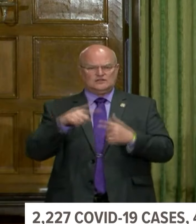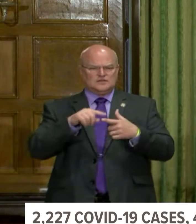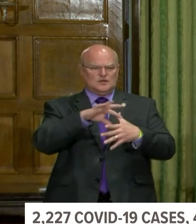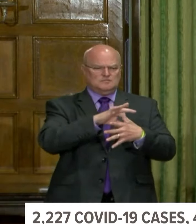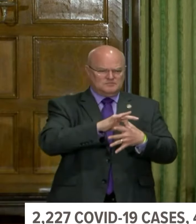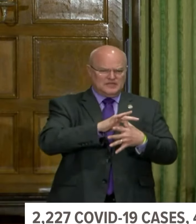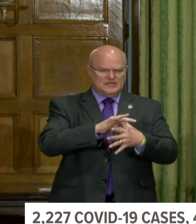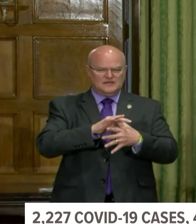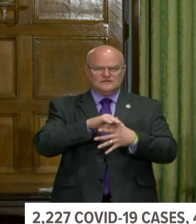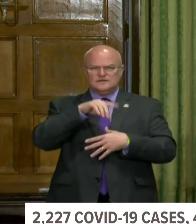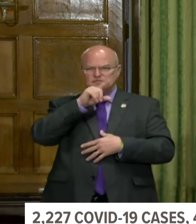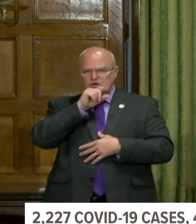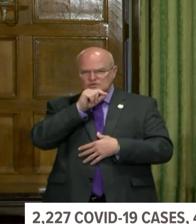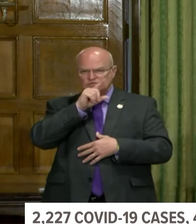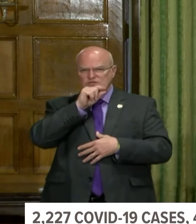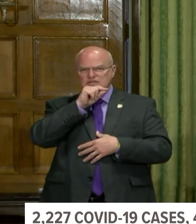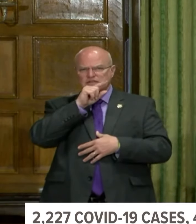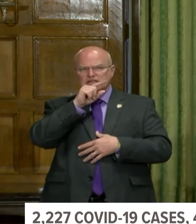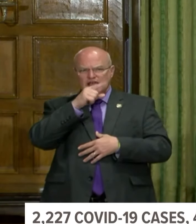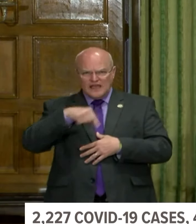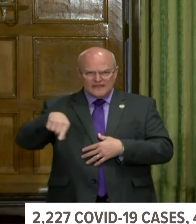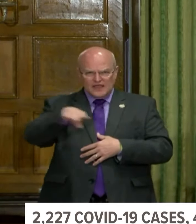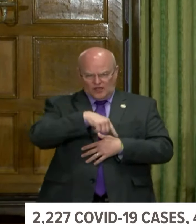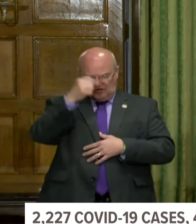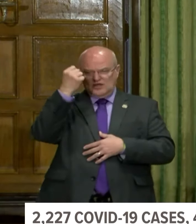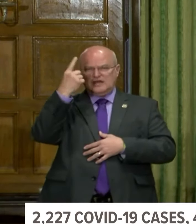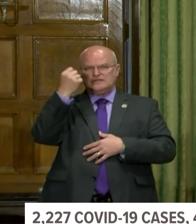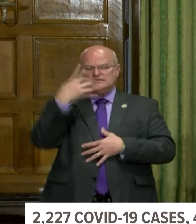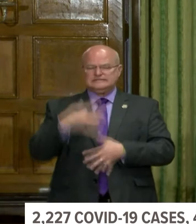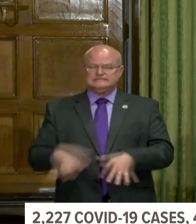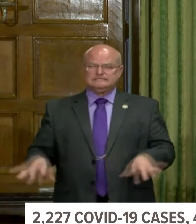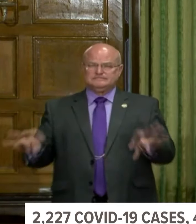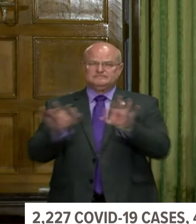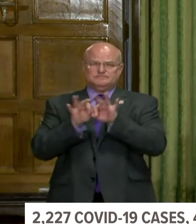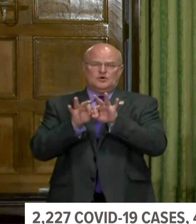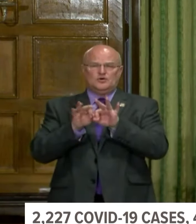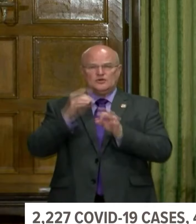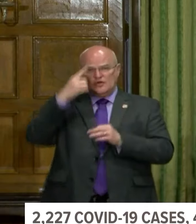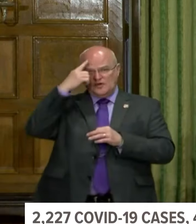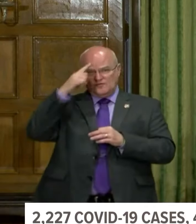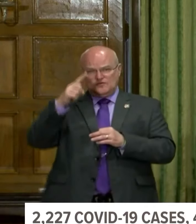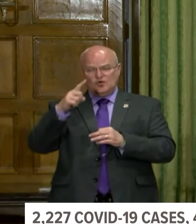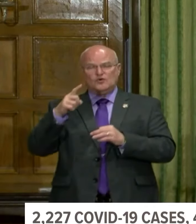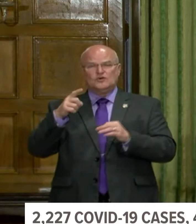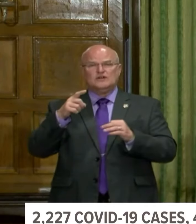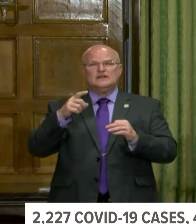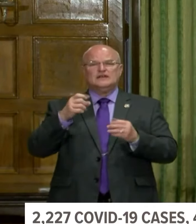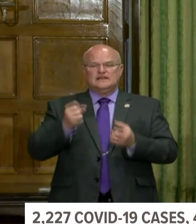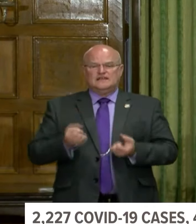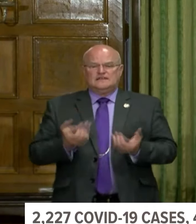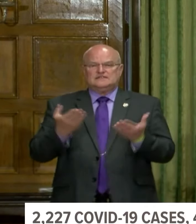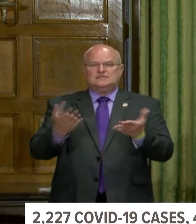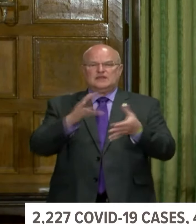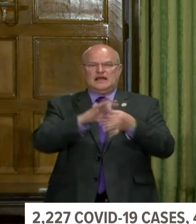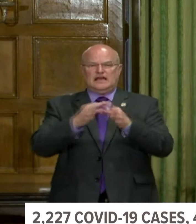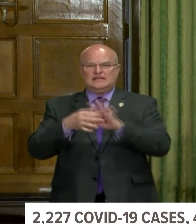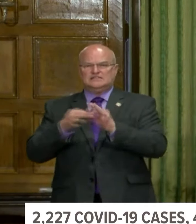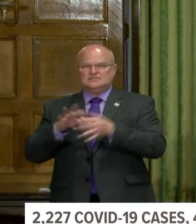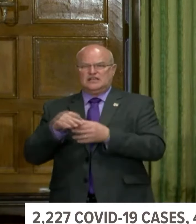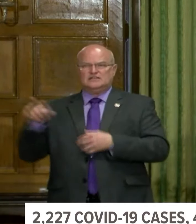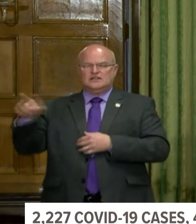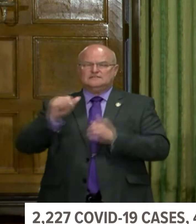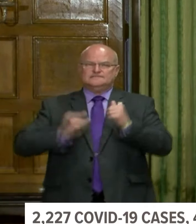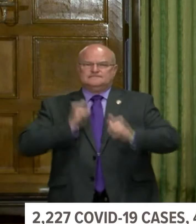to poultry, and they all understand how vital they are to the supply chain, so they are being